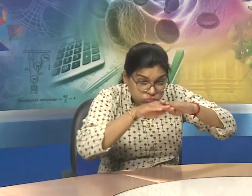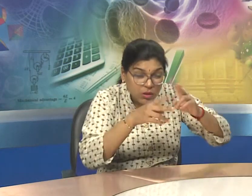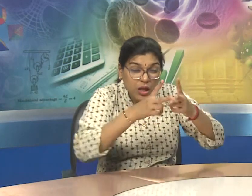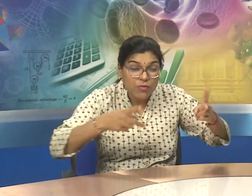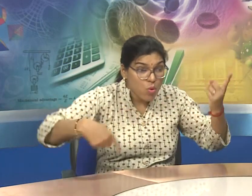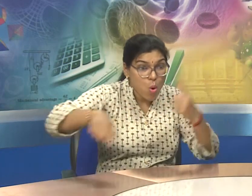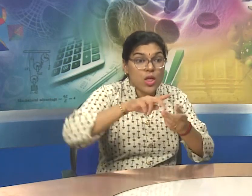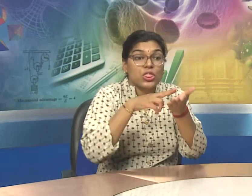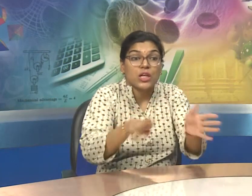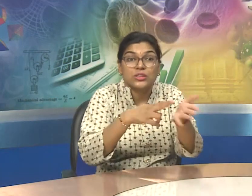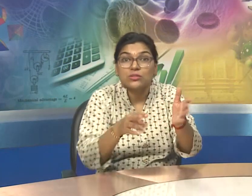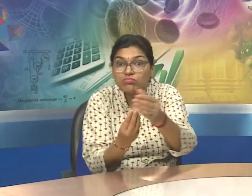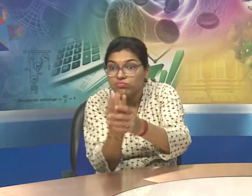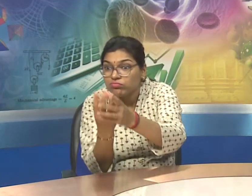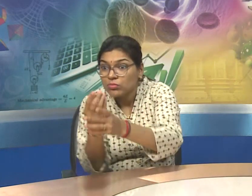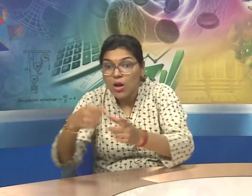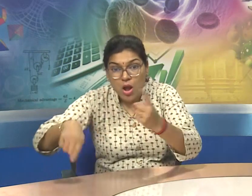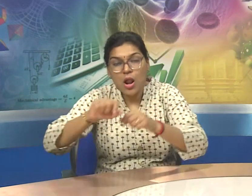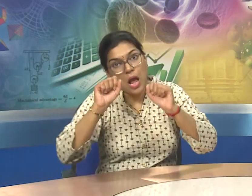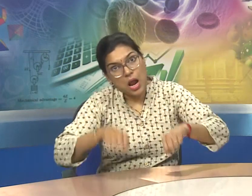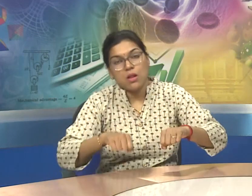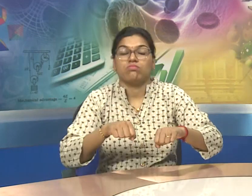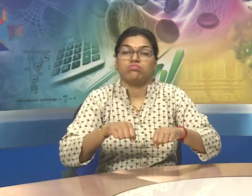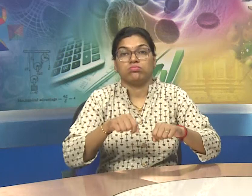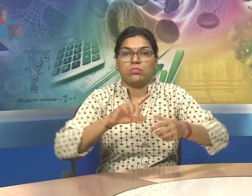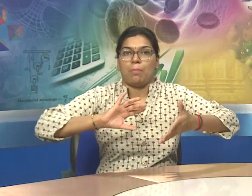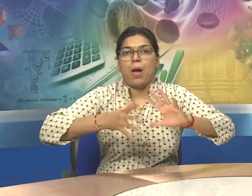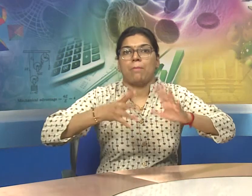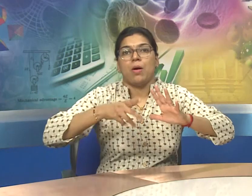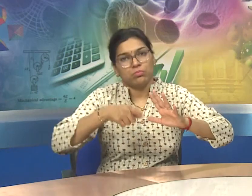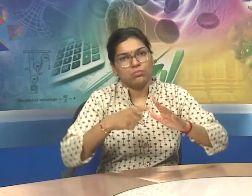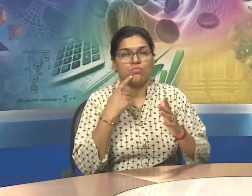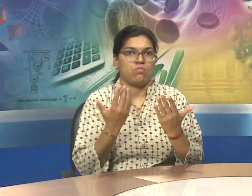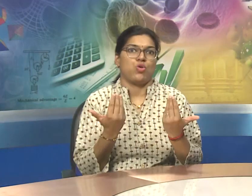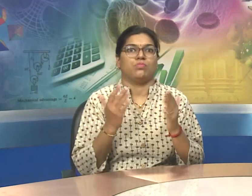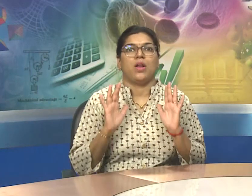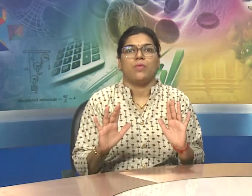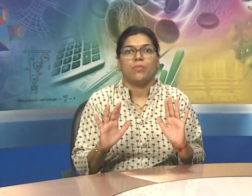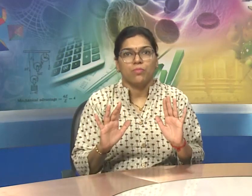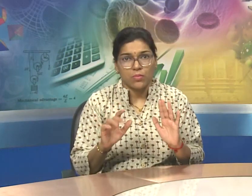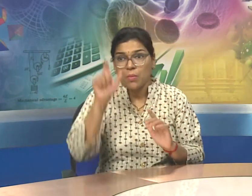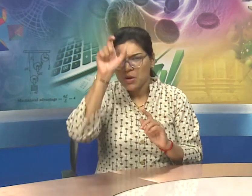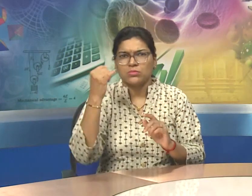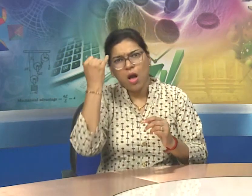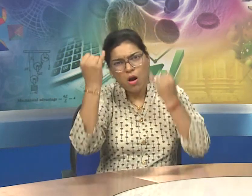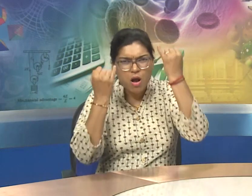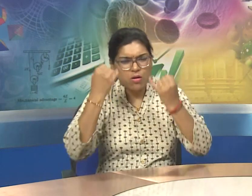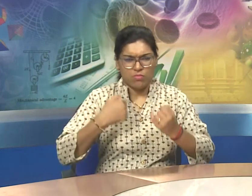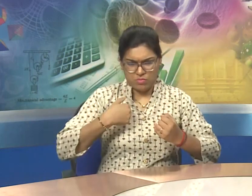Beautiful materials are made, like paper and fibers are made available to the artisans by these